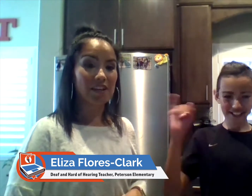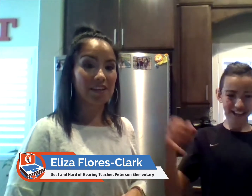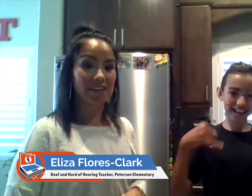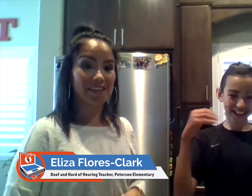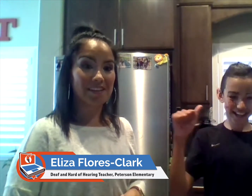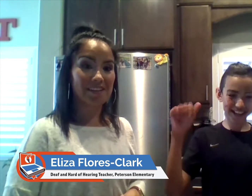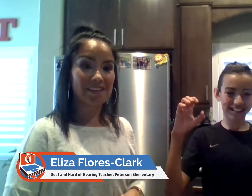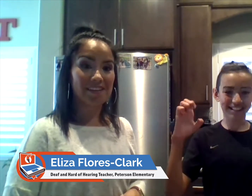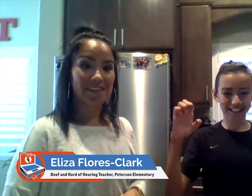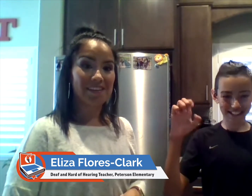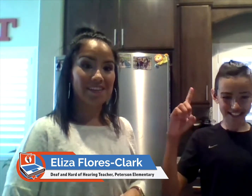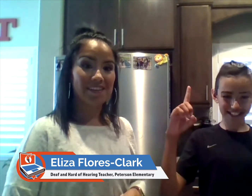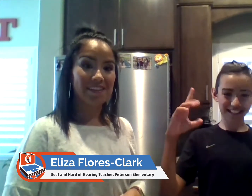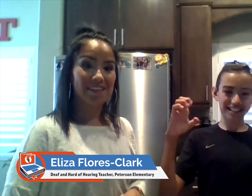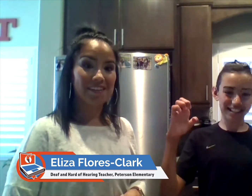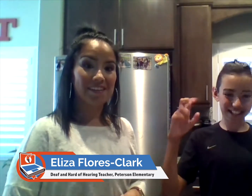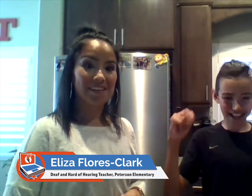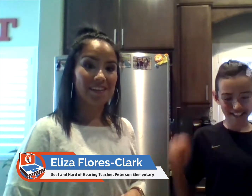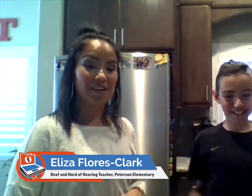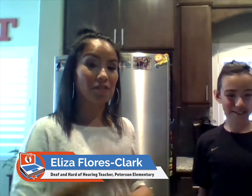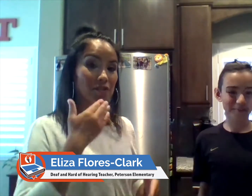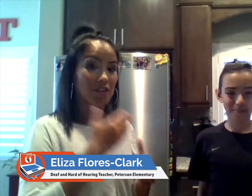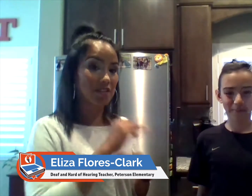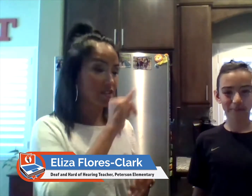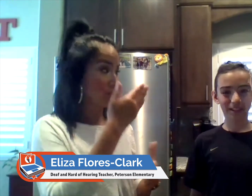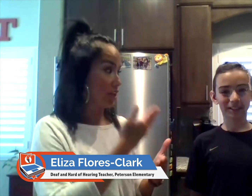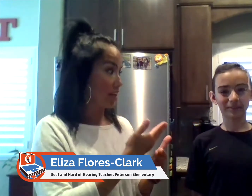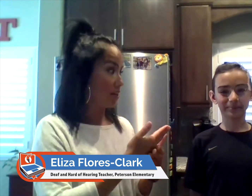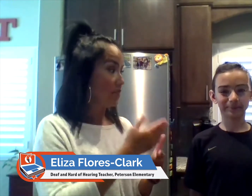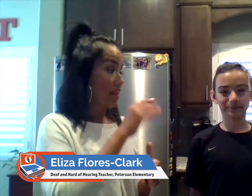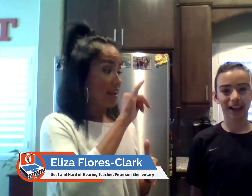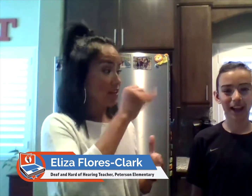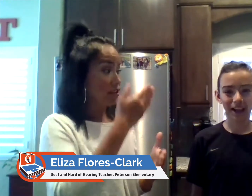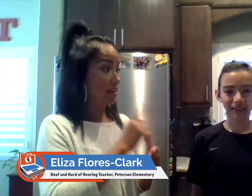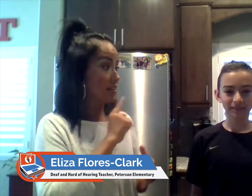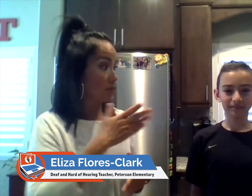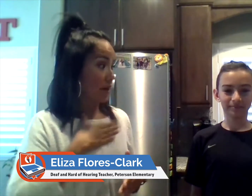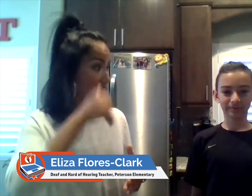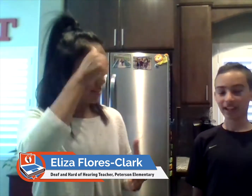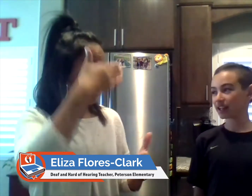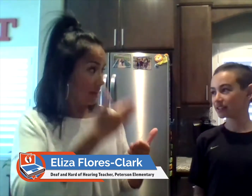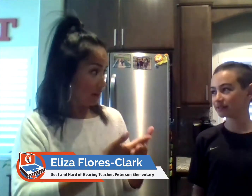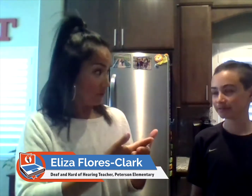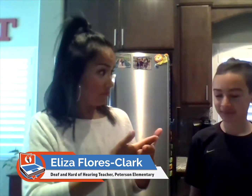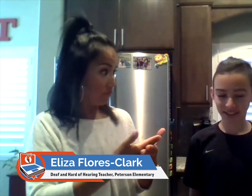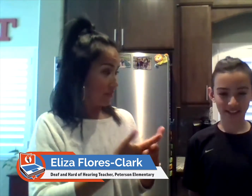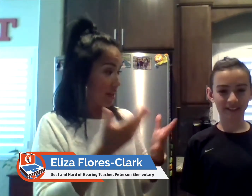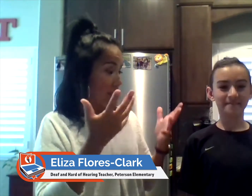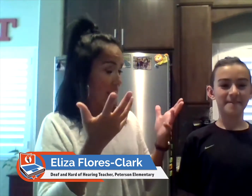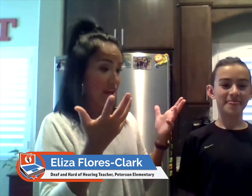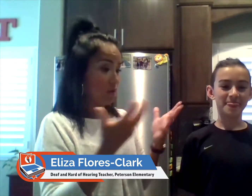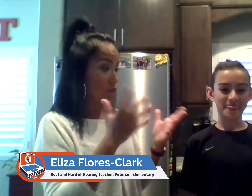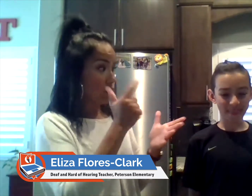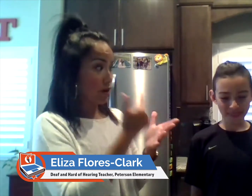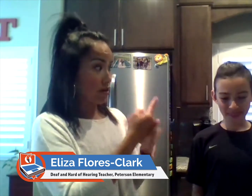Jaden. Jaeden. Oh good, this is Jaden. And Jaden is my son. And what grade are you